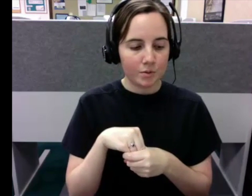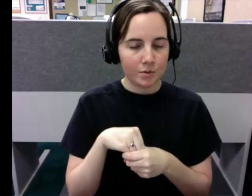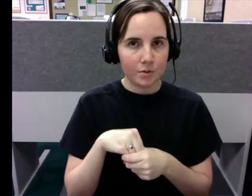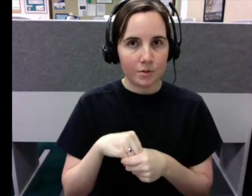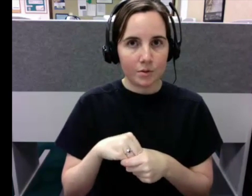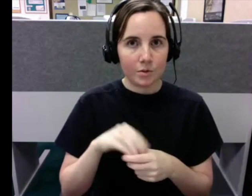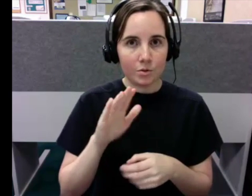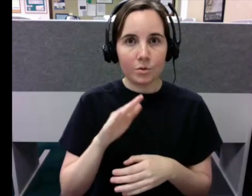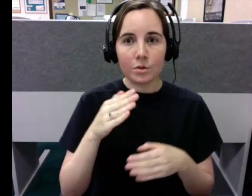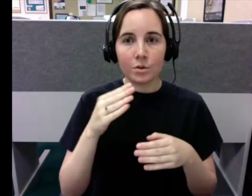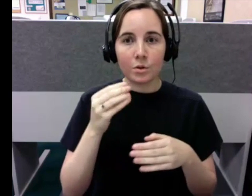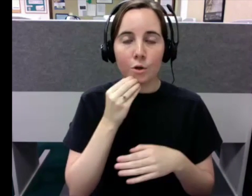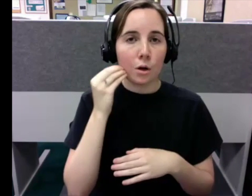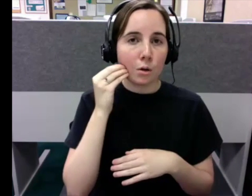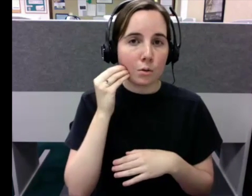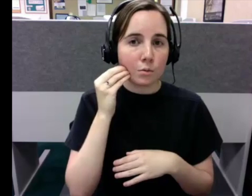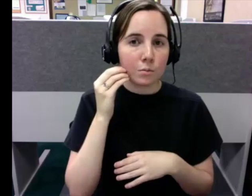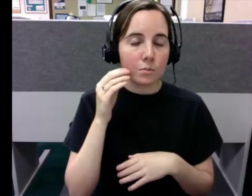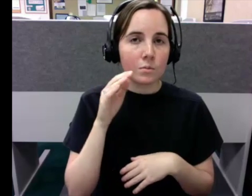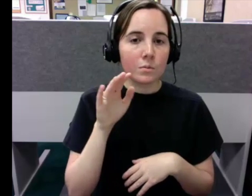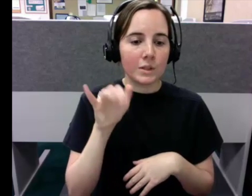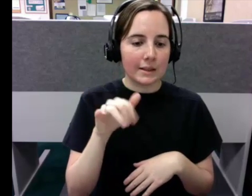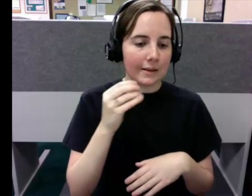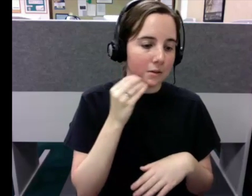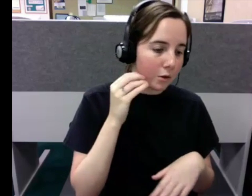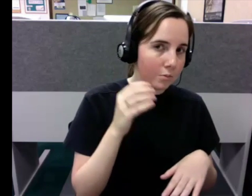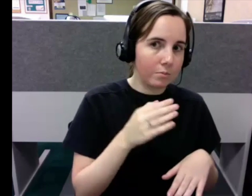the home and land where you live,